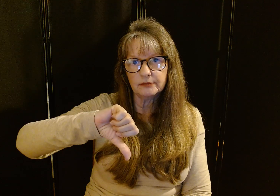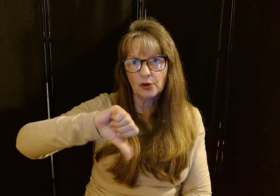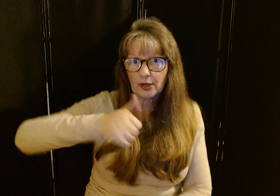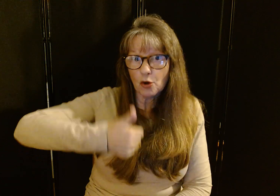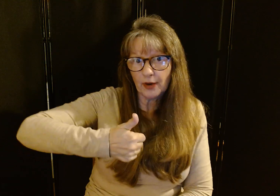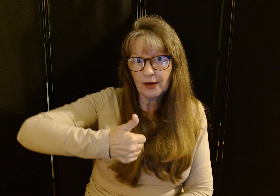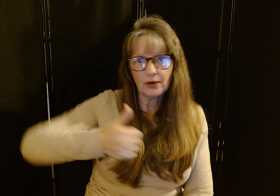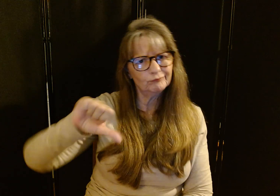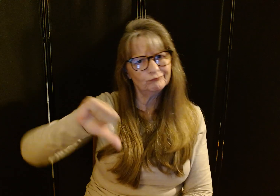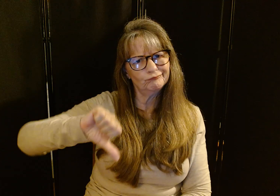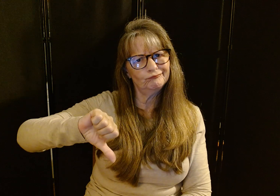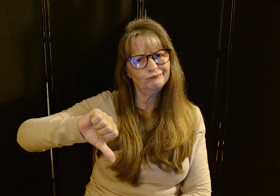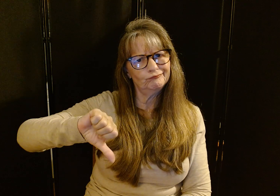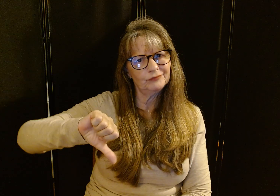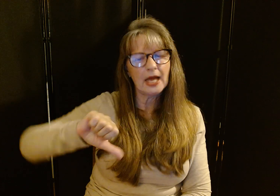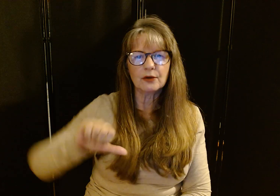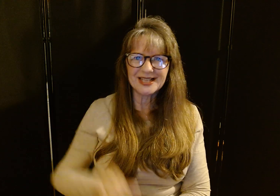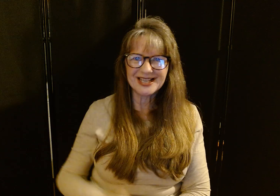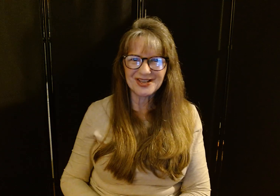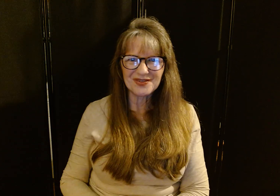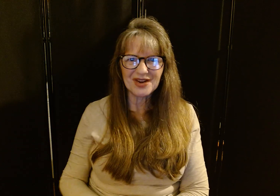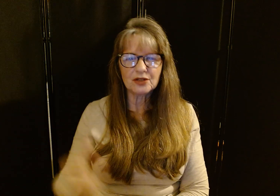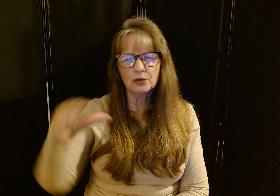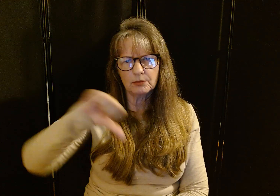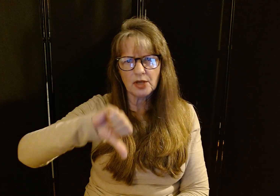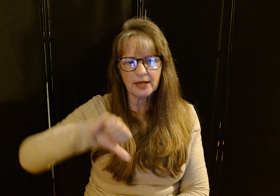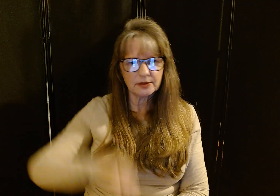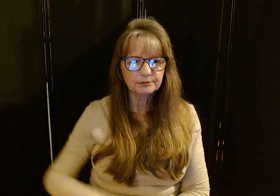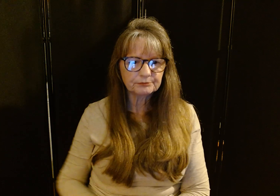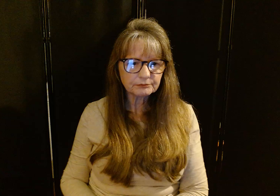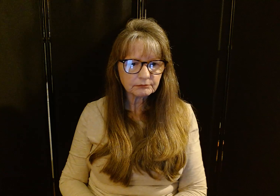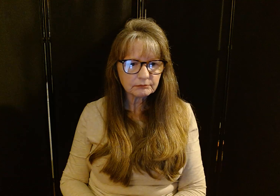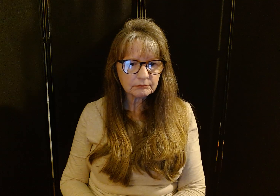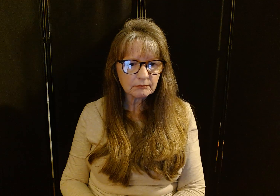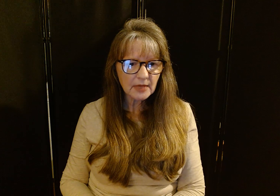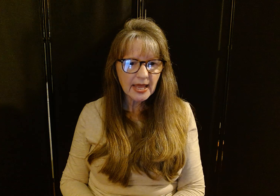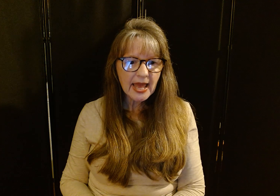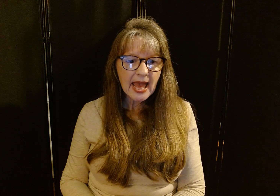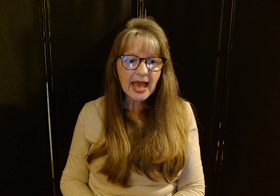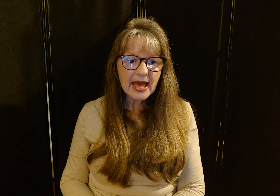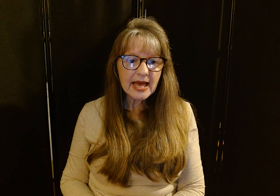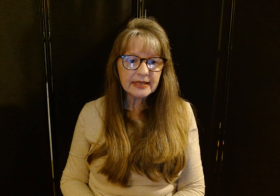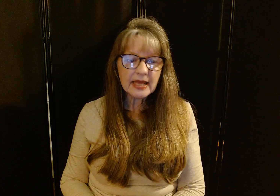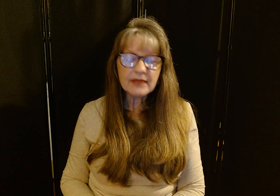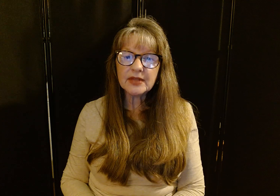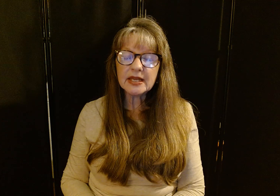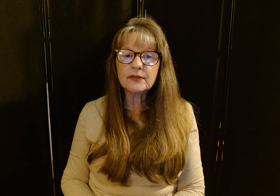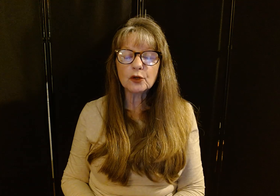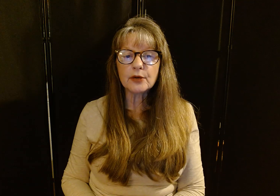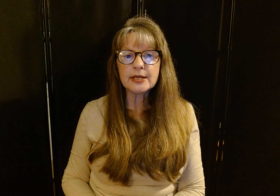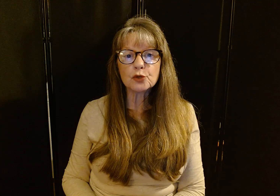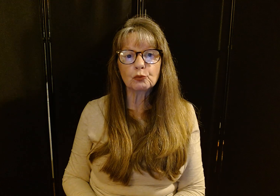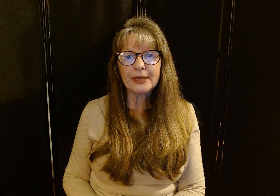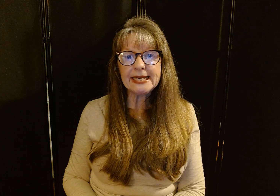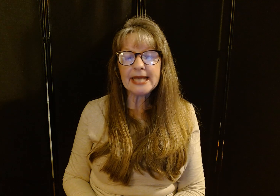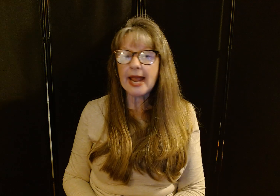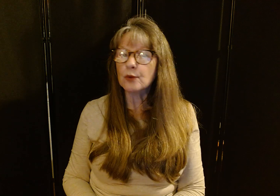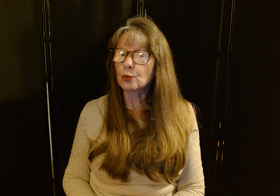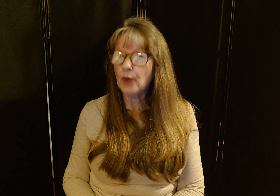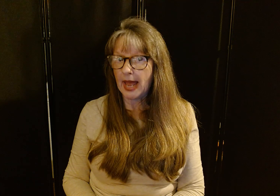oh, great, or like, I don't think so, right? You object. And then there is read and read. So